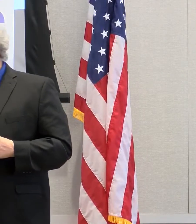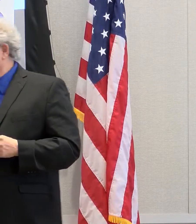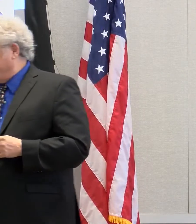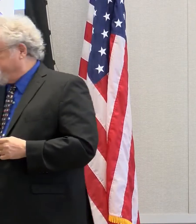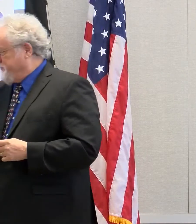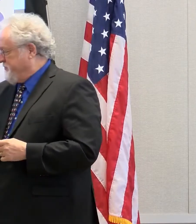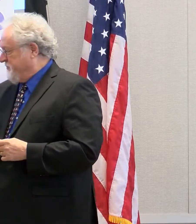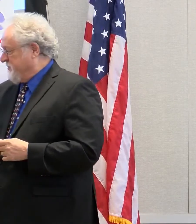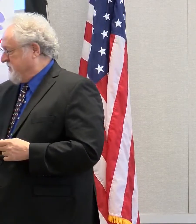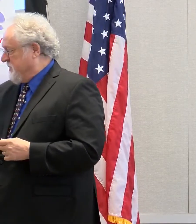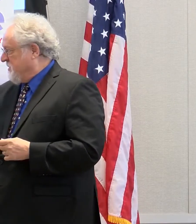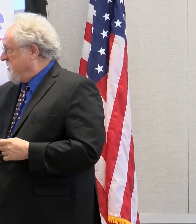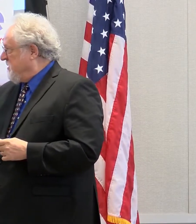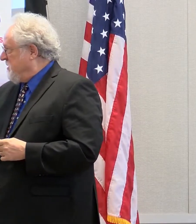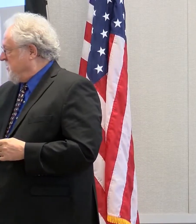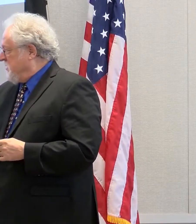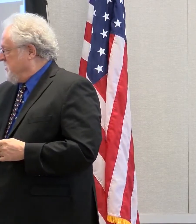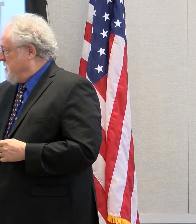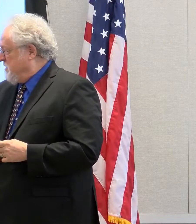Thank you.